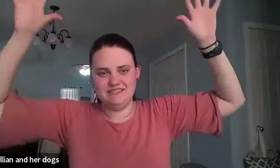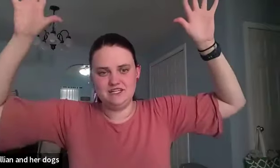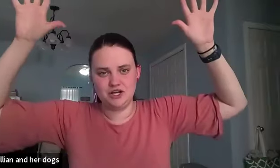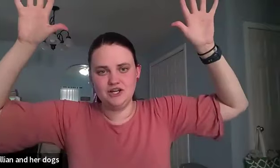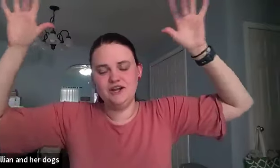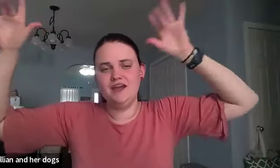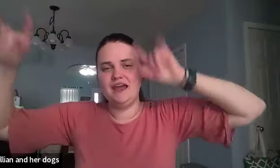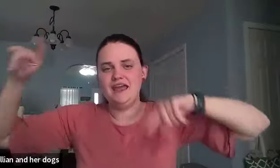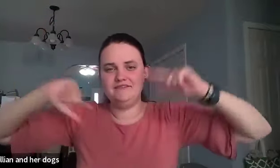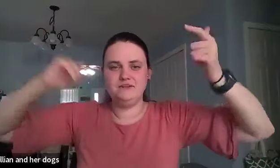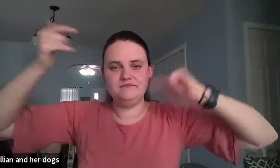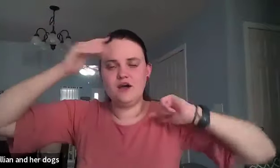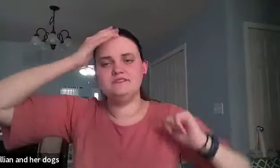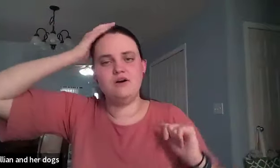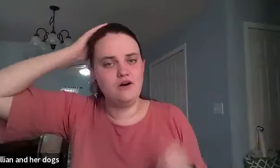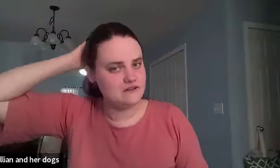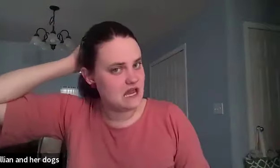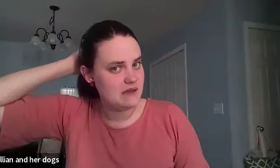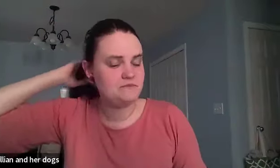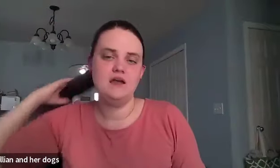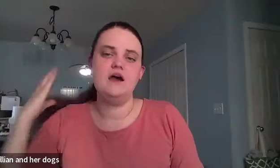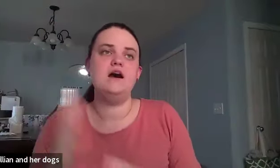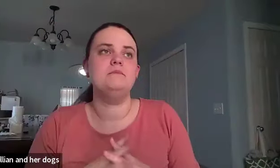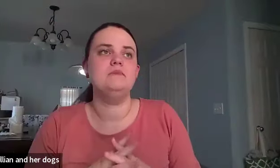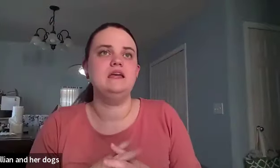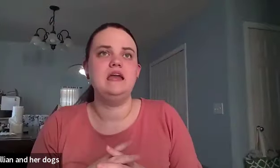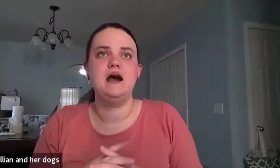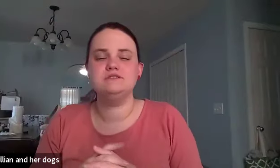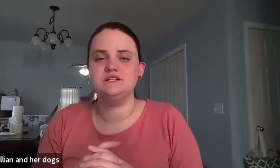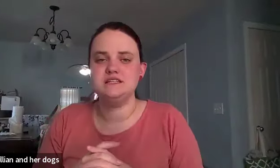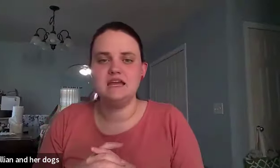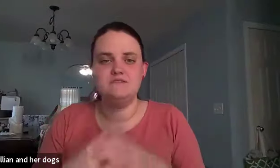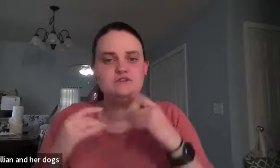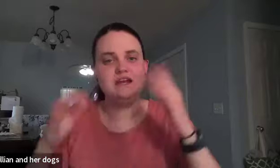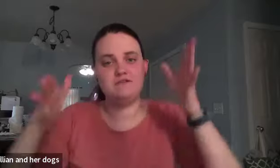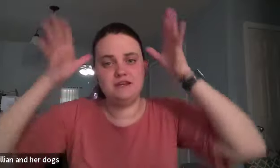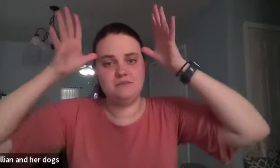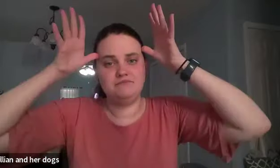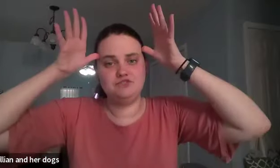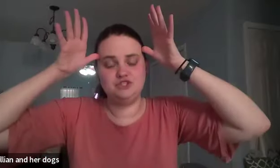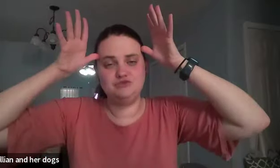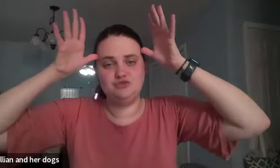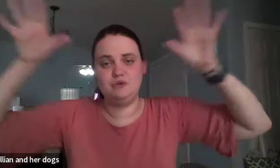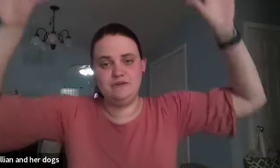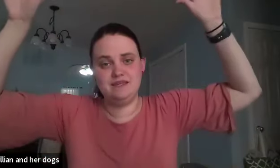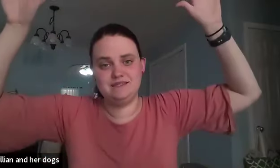like deer, and it flip flops all the time. Um, I was gonna say if you did ever end up just doing